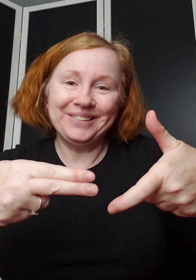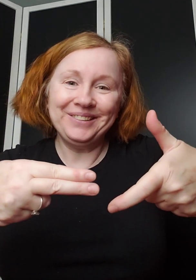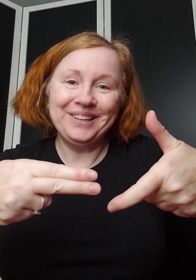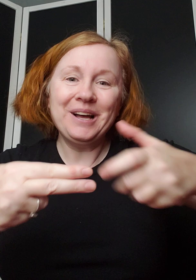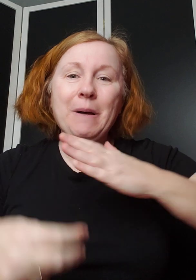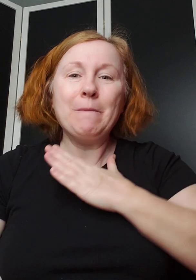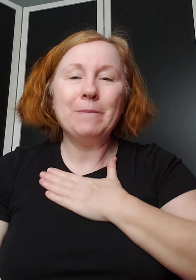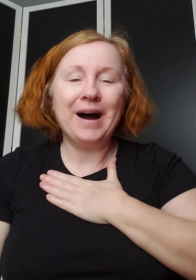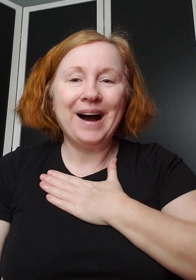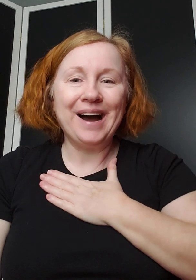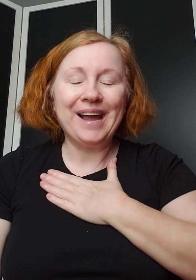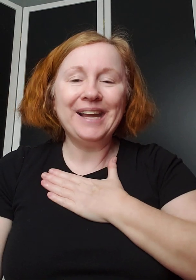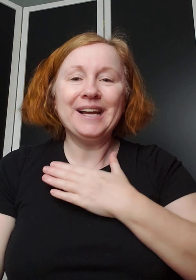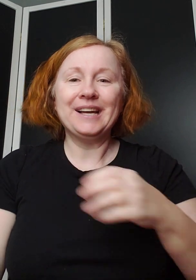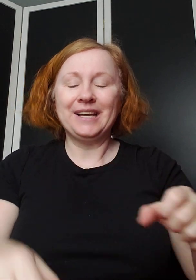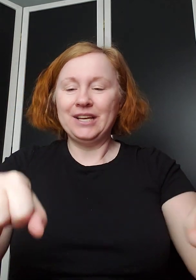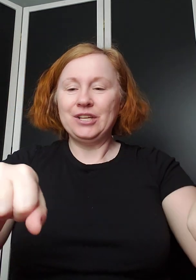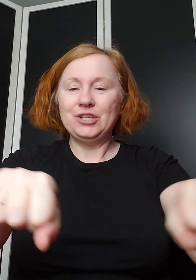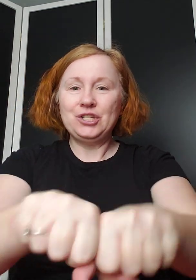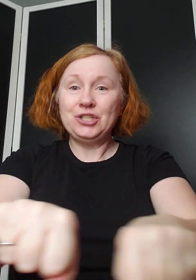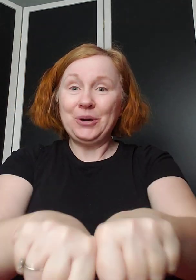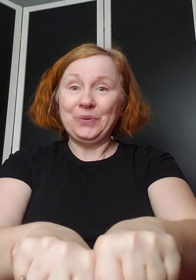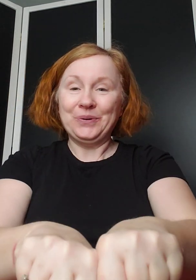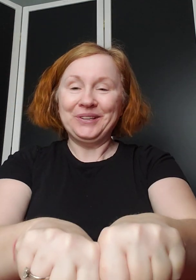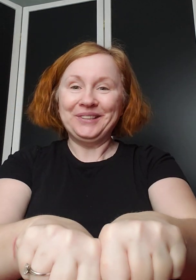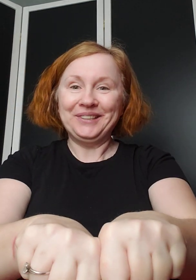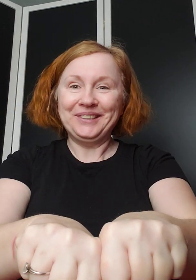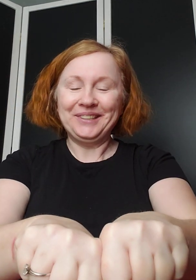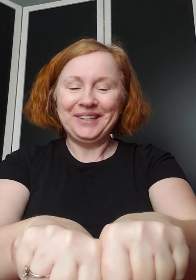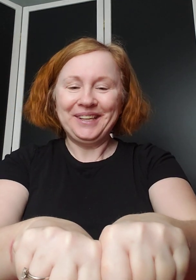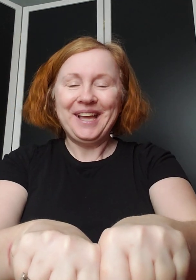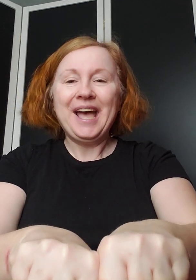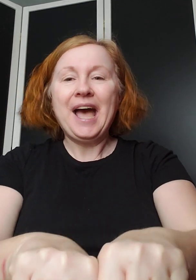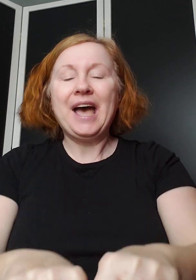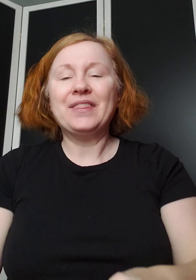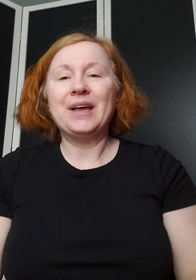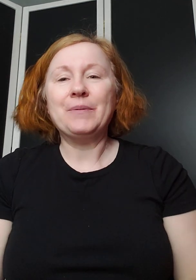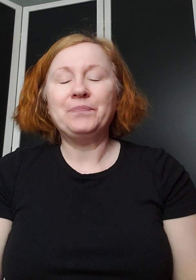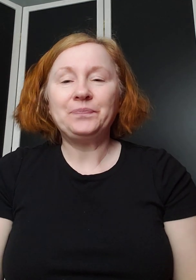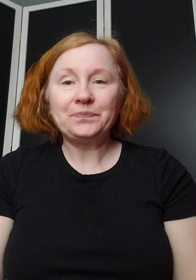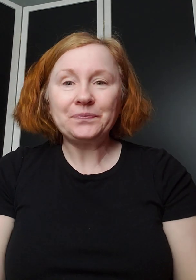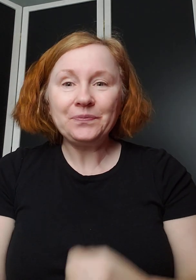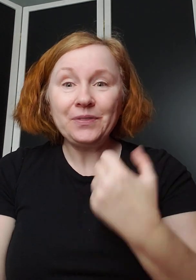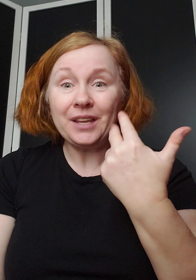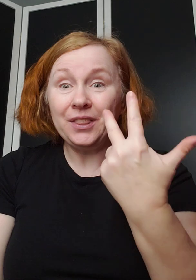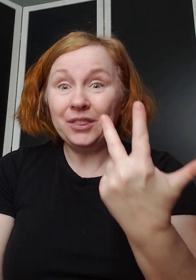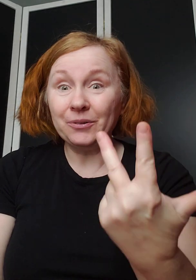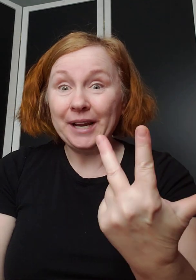buckle my shoe. And then